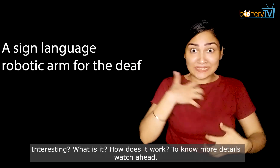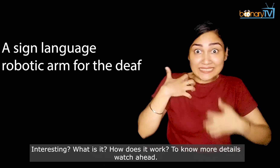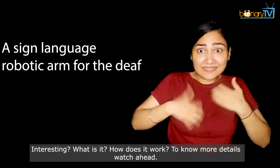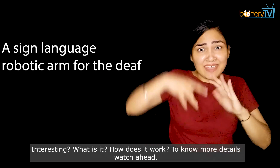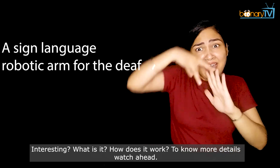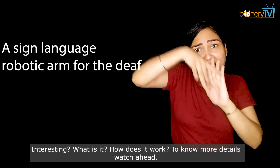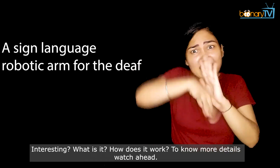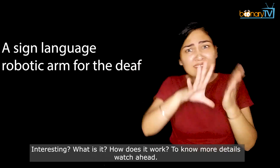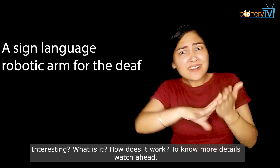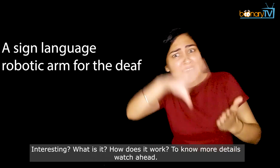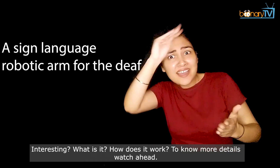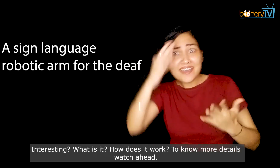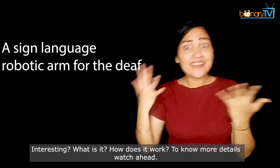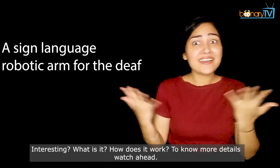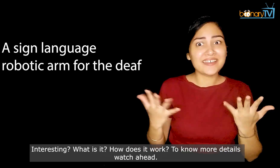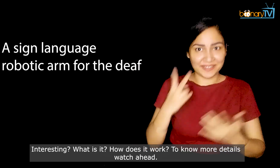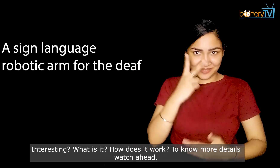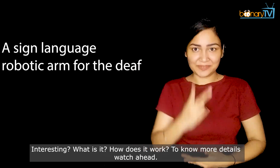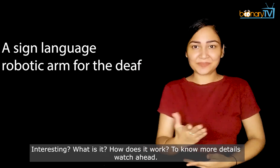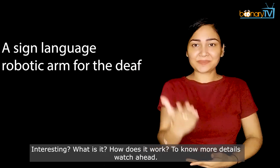more details, watch ahead.